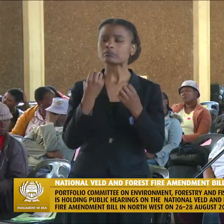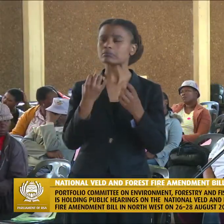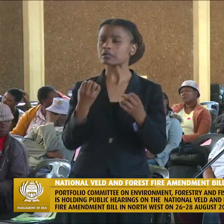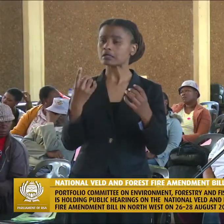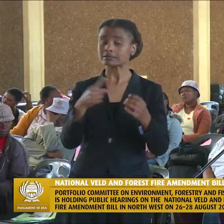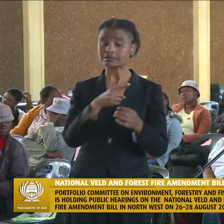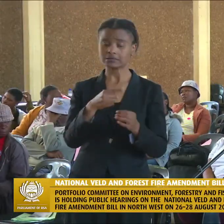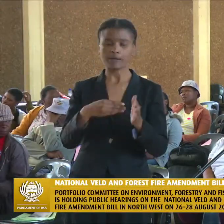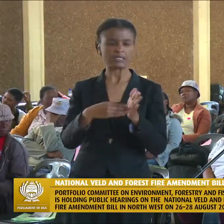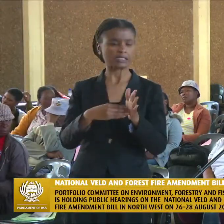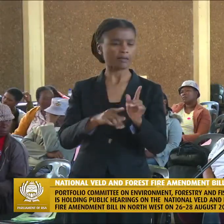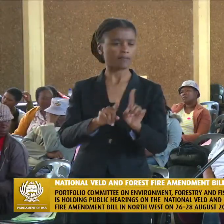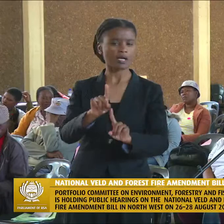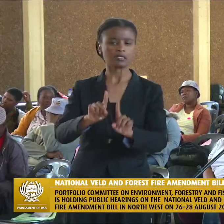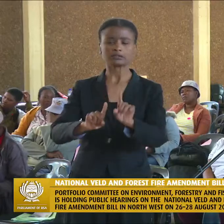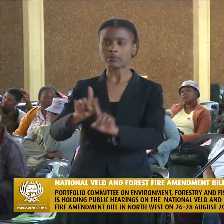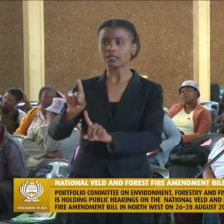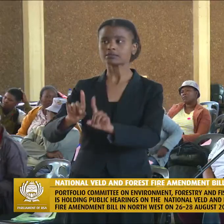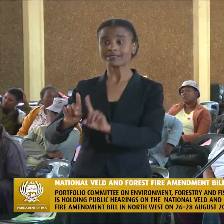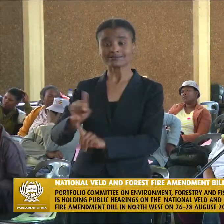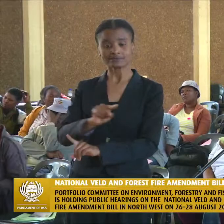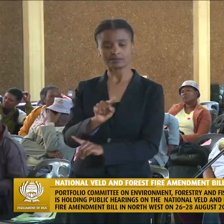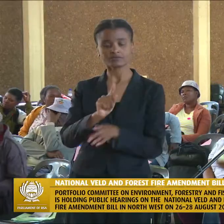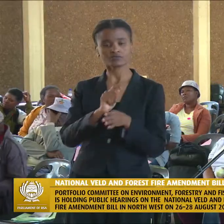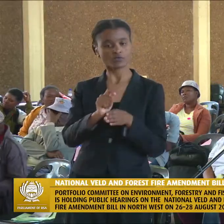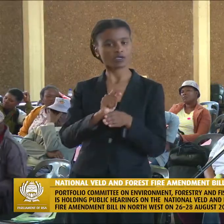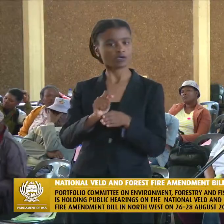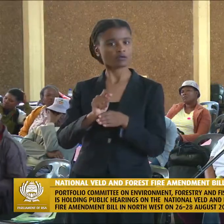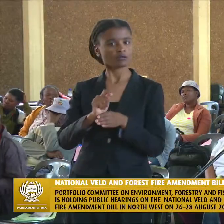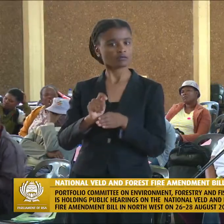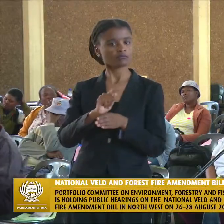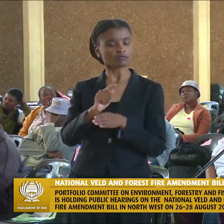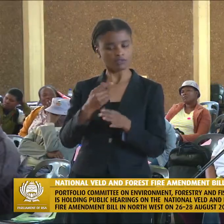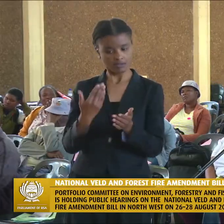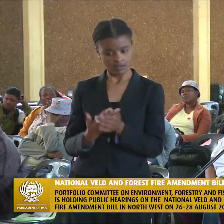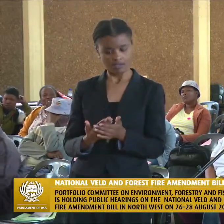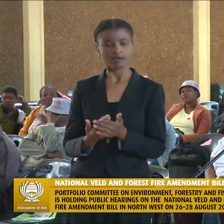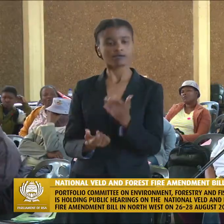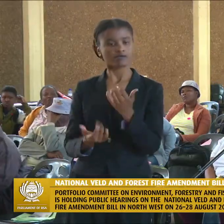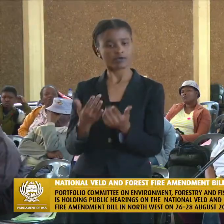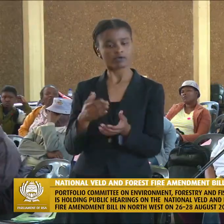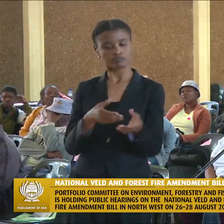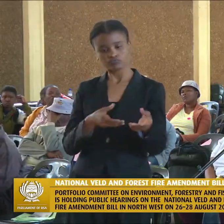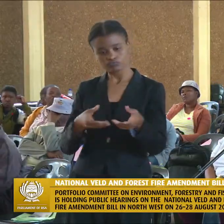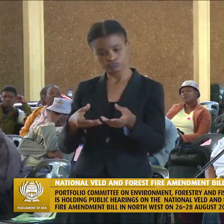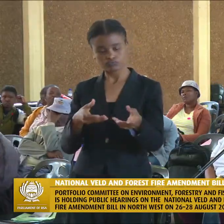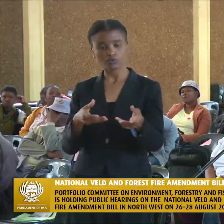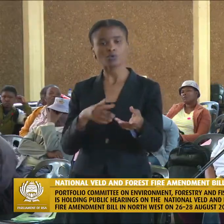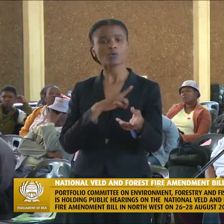them to do such jobs to minimize unemployment